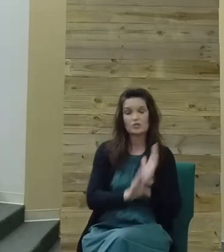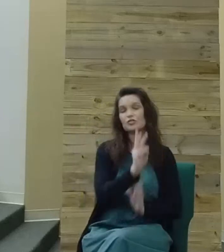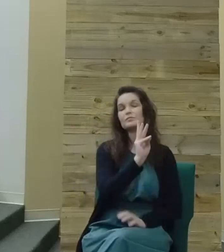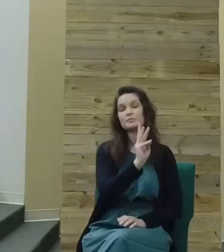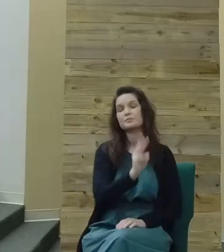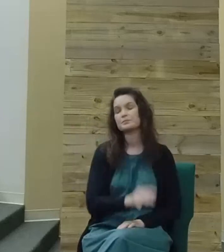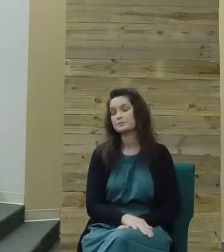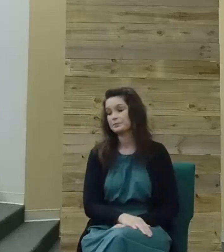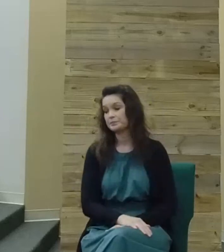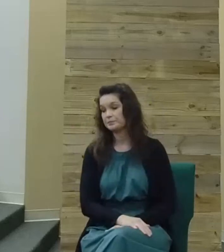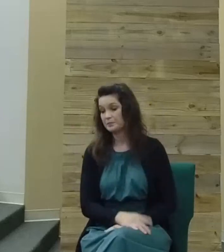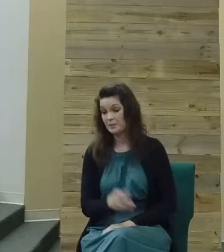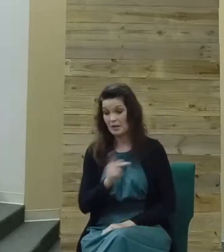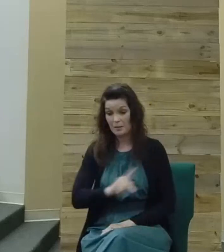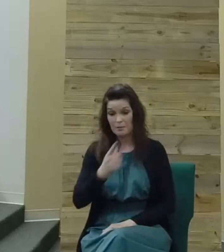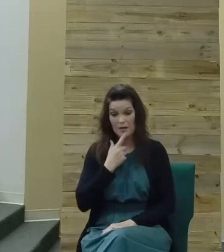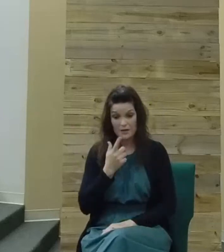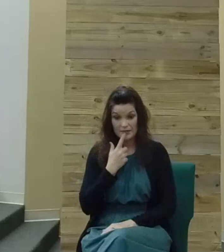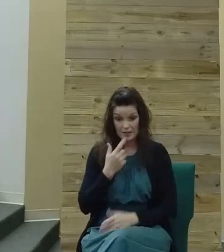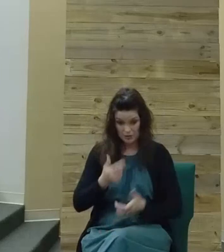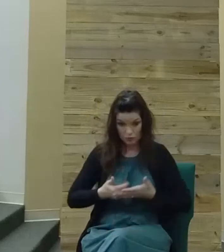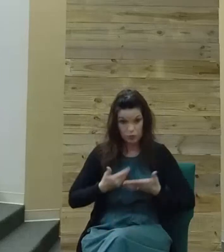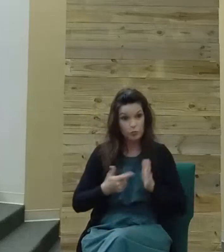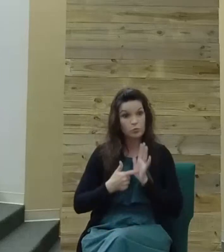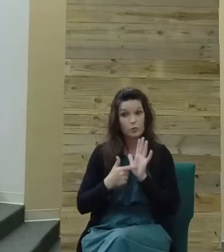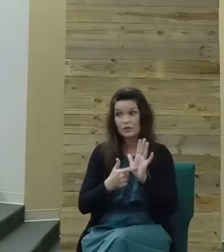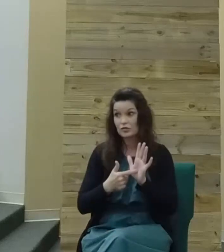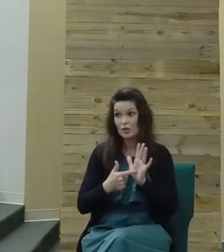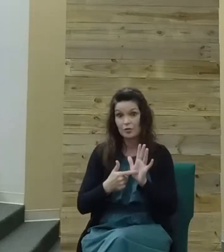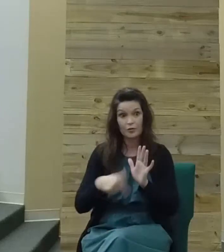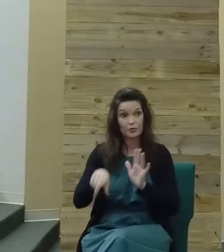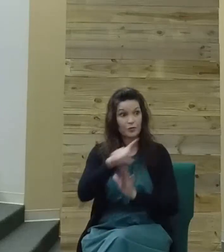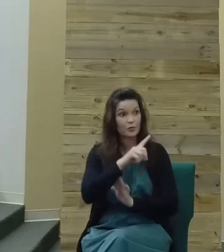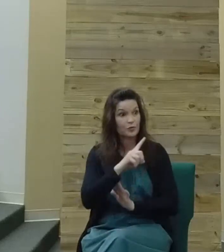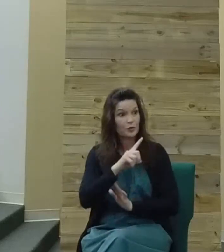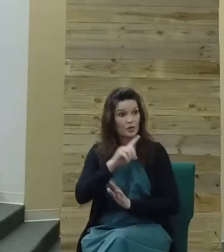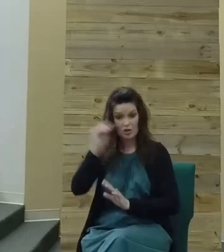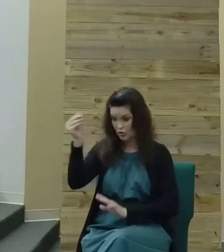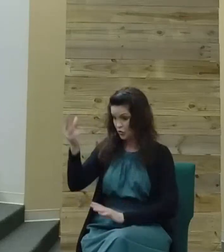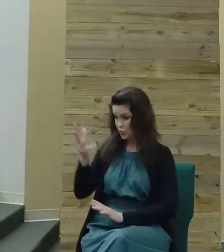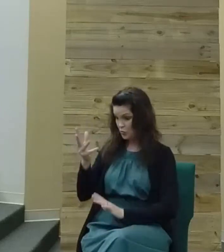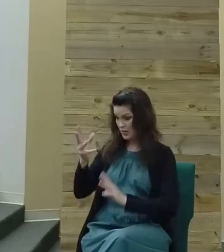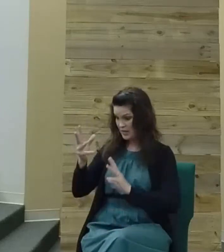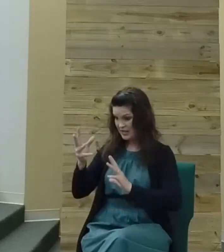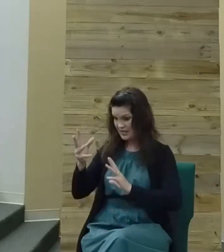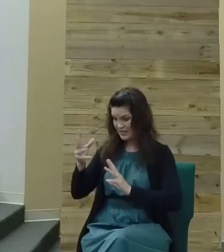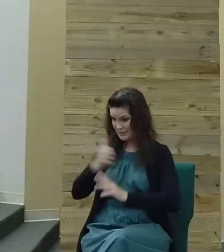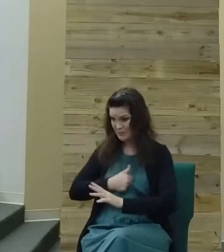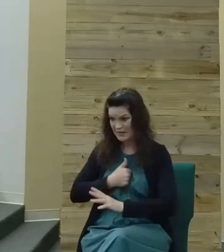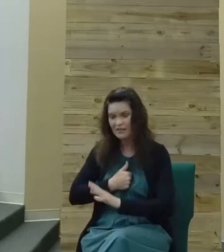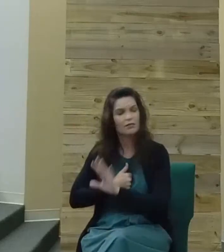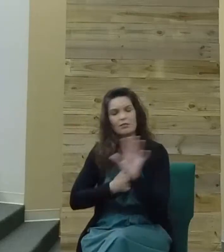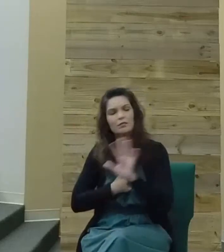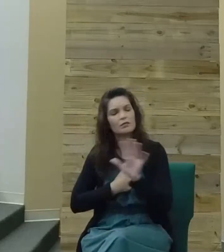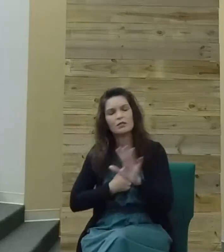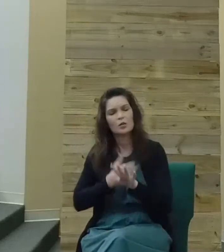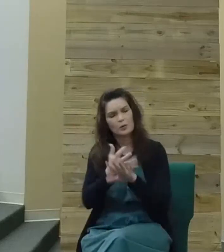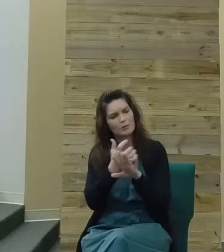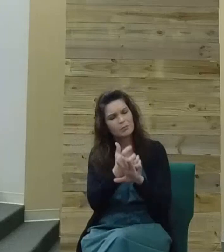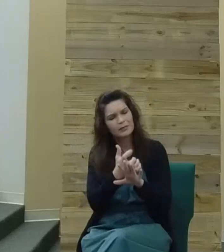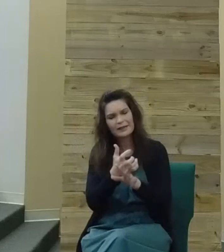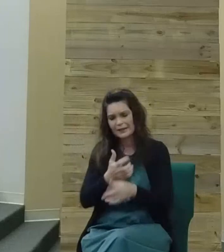chapter 6, Paul says, we appeal to you. Don't receive the grace of God in vain. We plead with you,